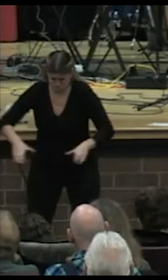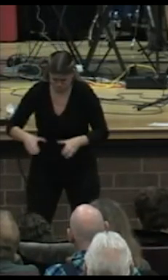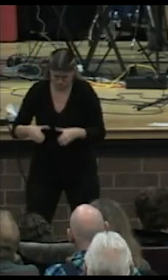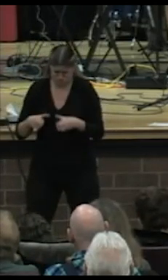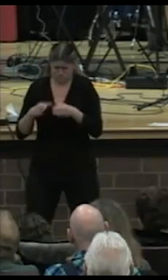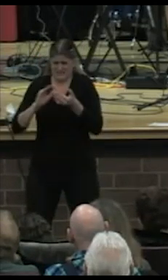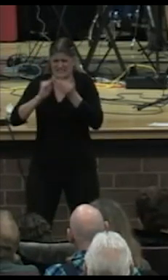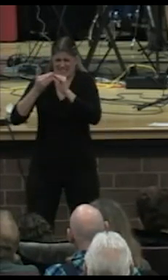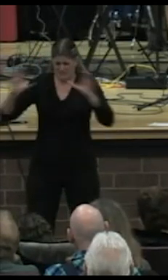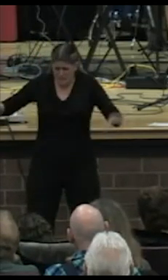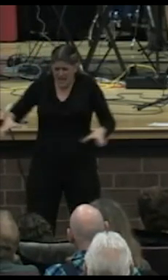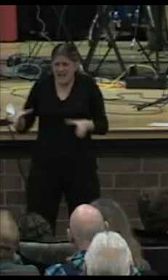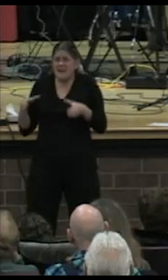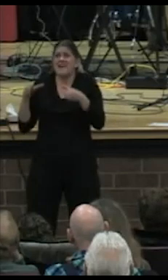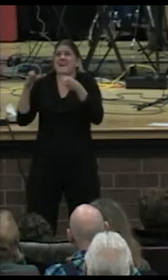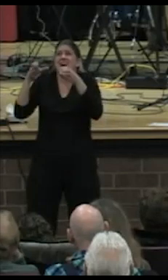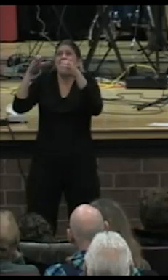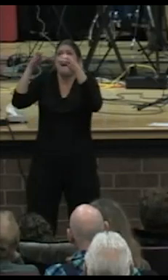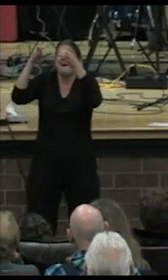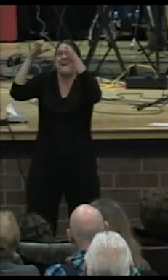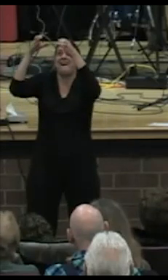ourselves